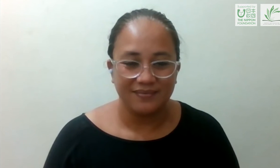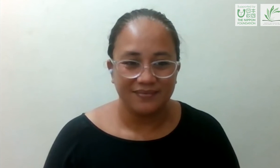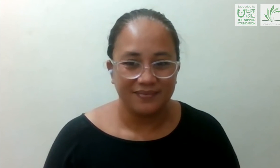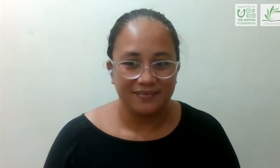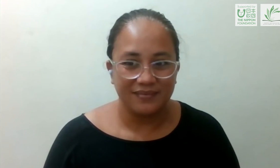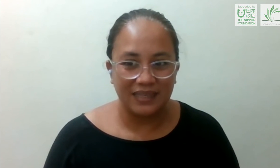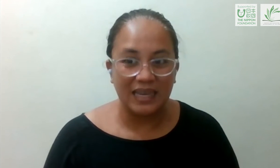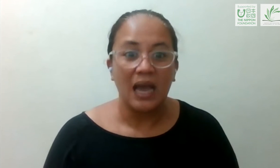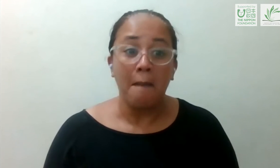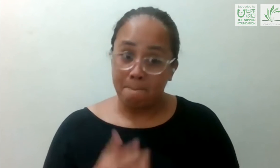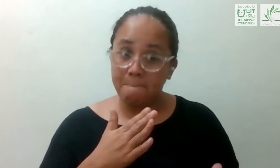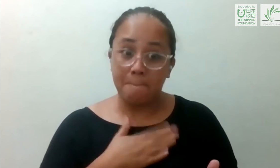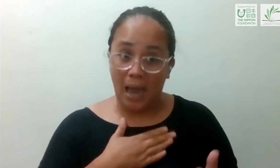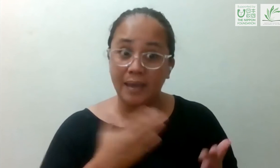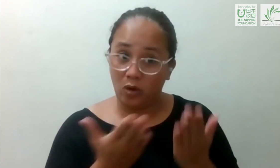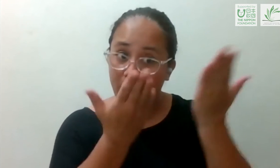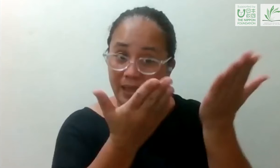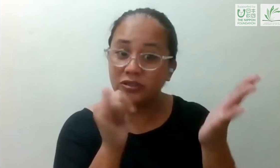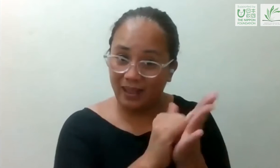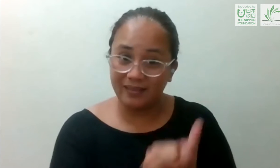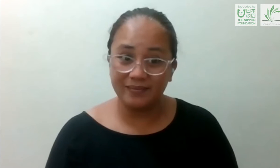That would be my recommendation.